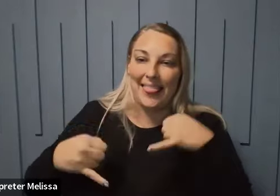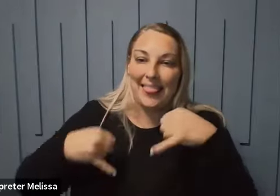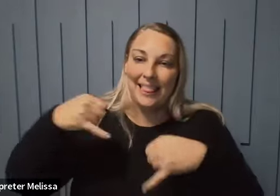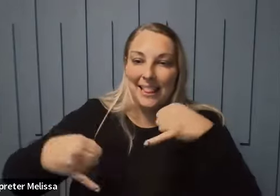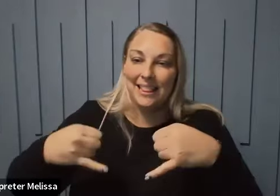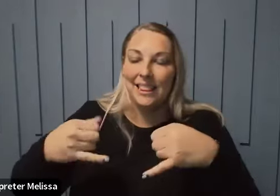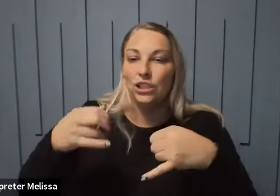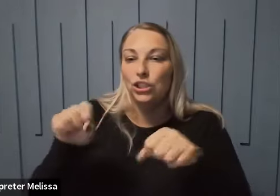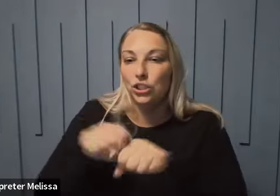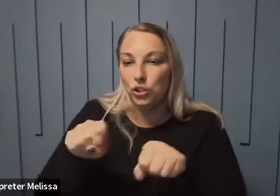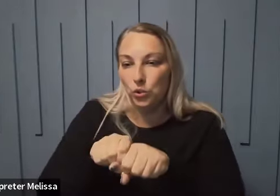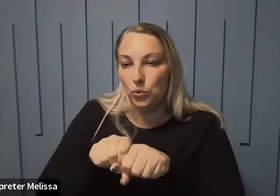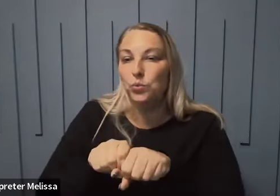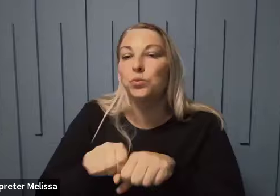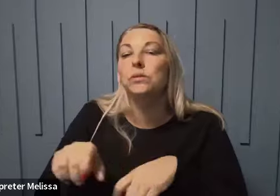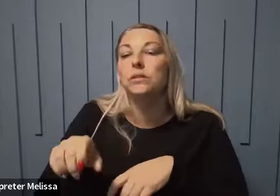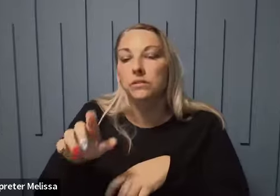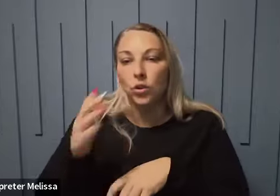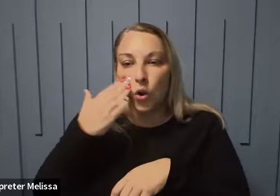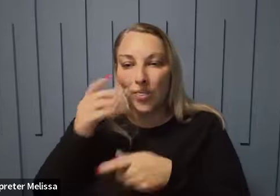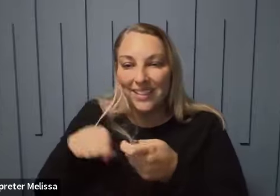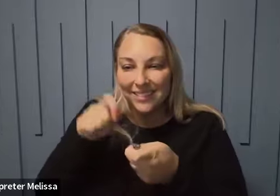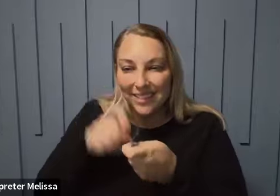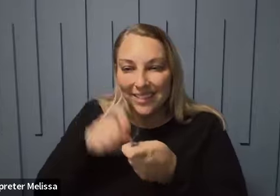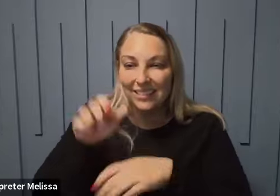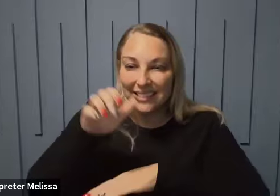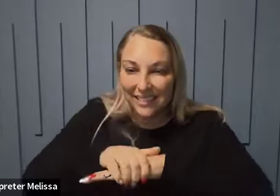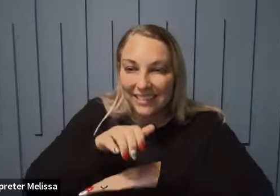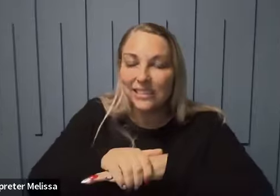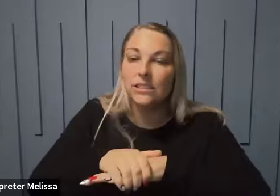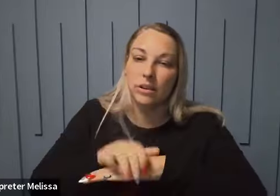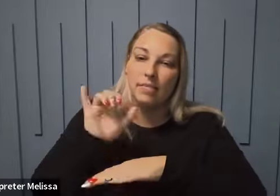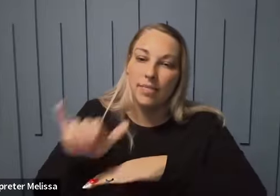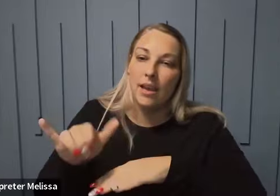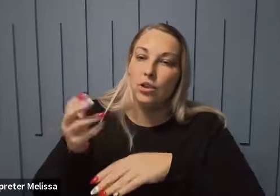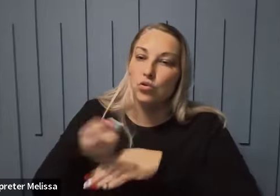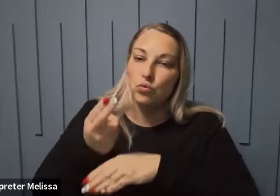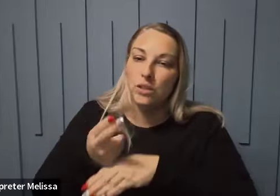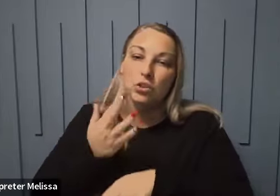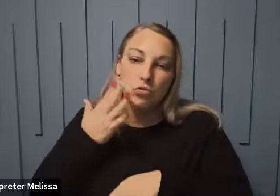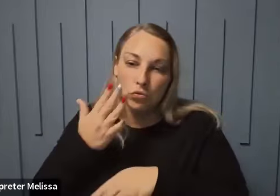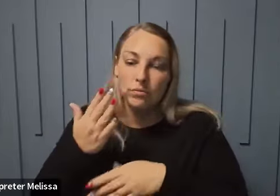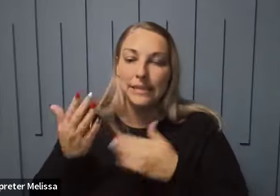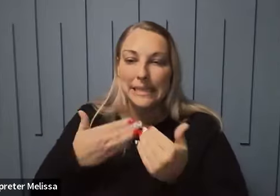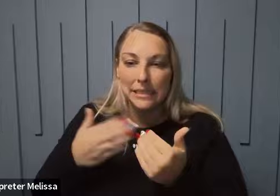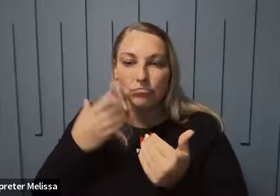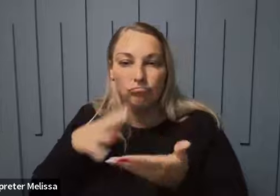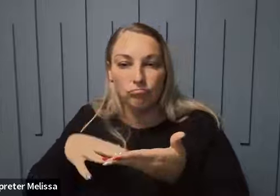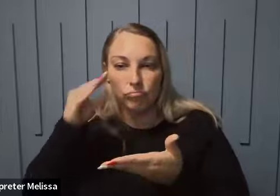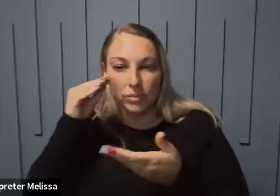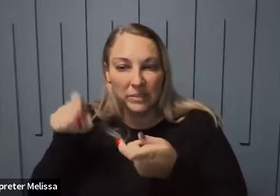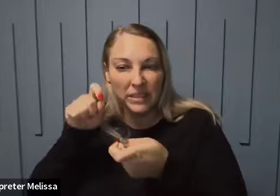So things that we want them to know the exact English for, cueing that really does it with ease. And then of course we